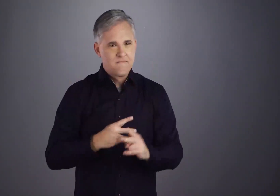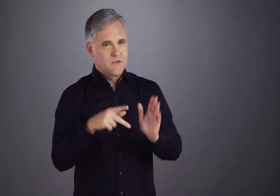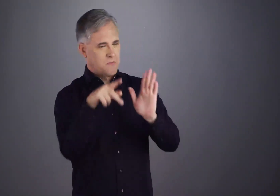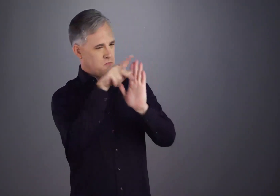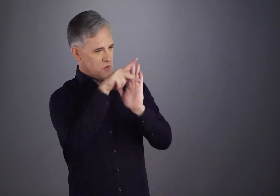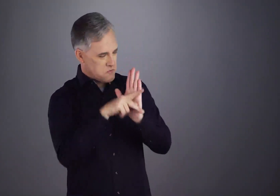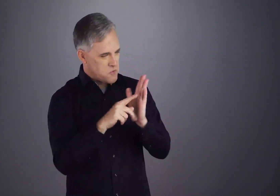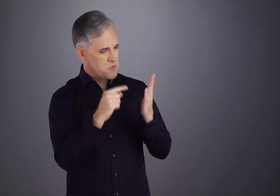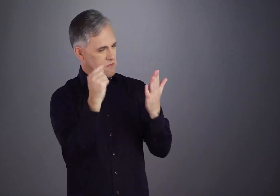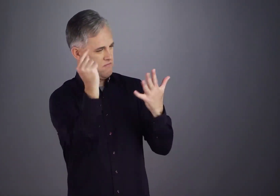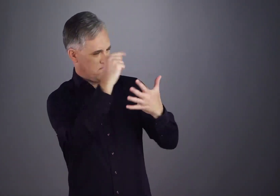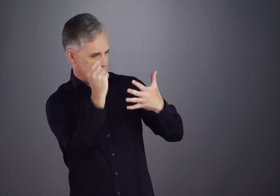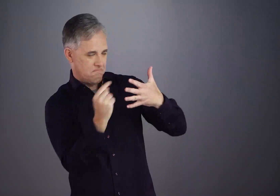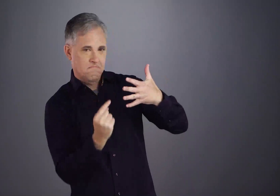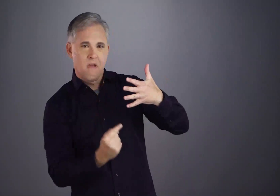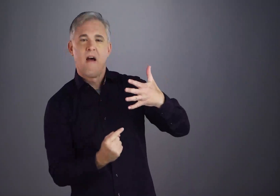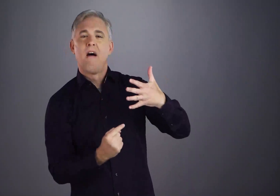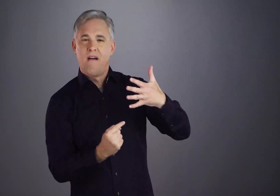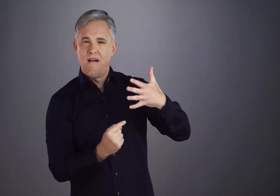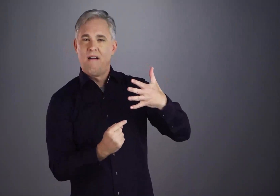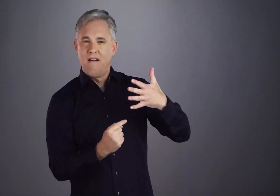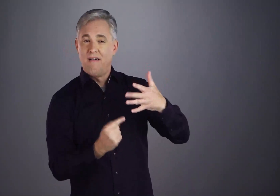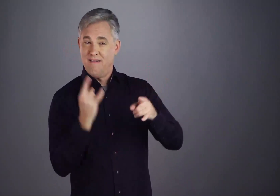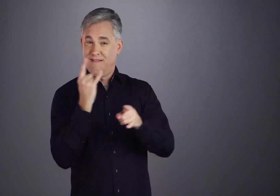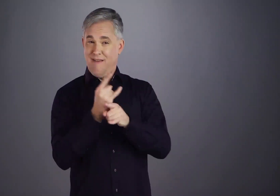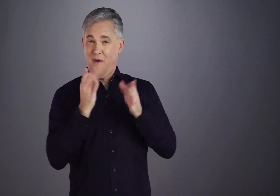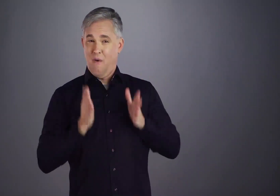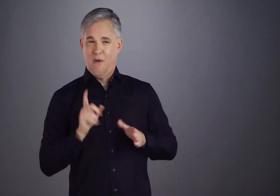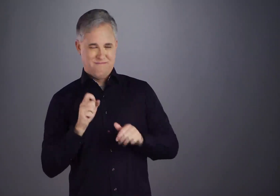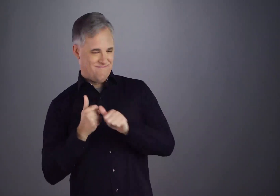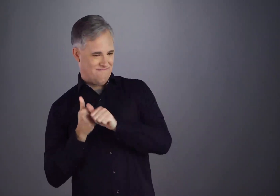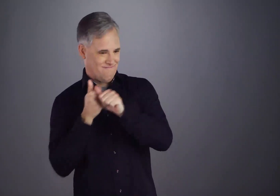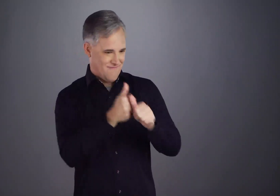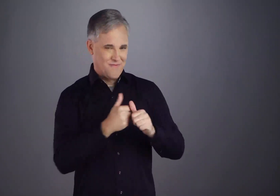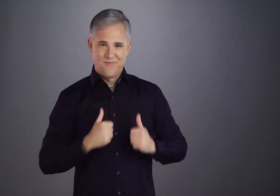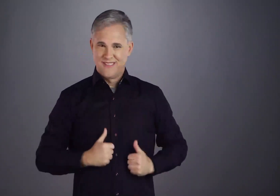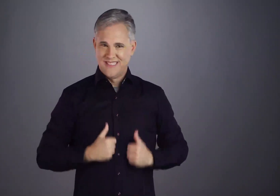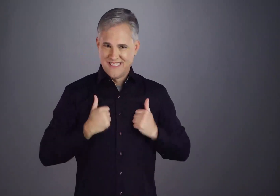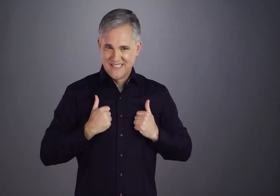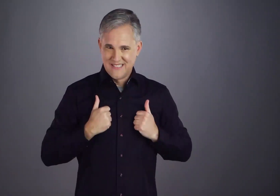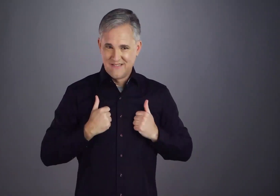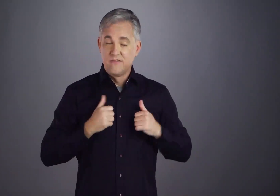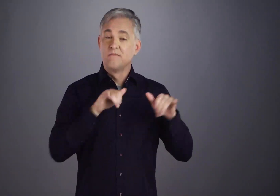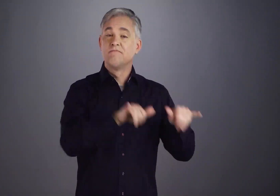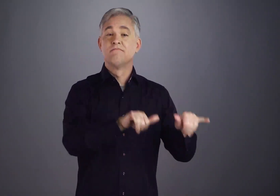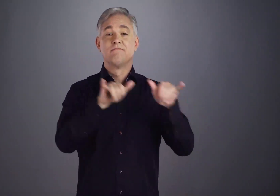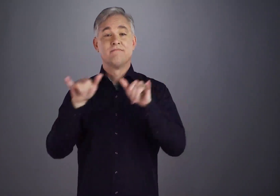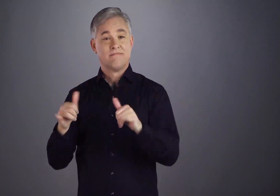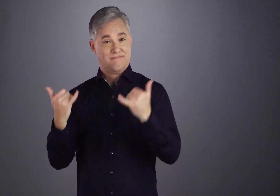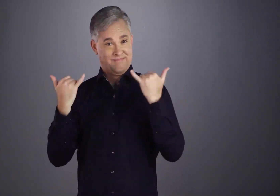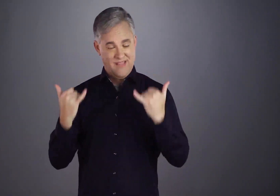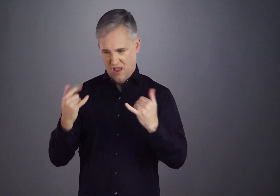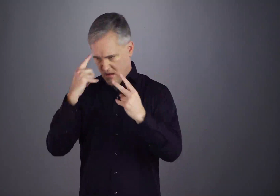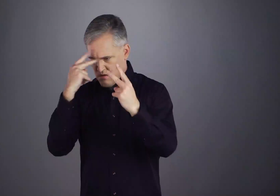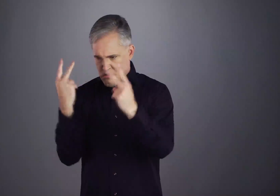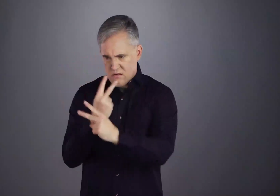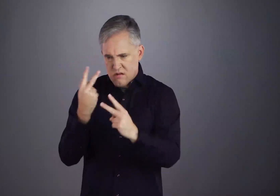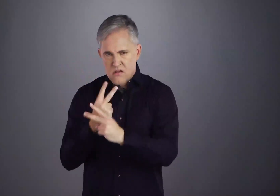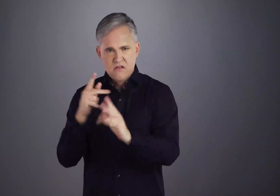As we discovered the principles by which the individual alcoholic could live, so we had to evolve principles by which the AA groups and